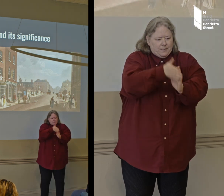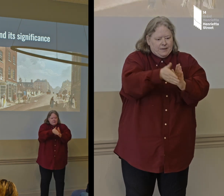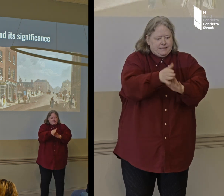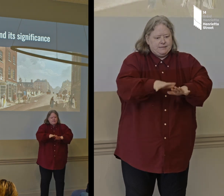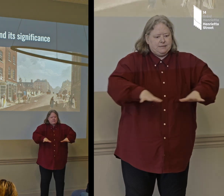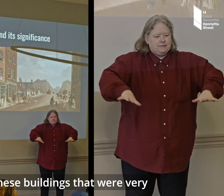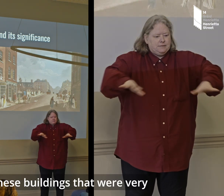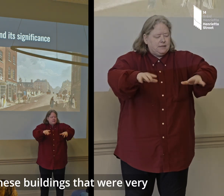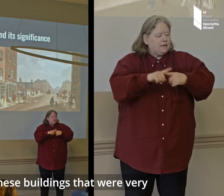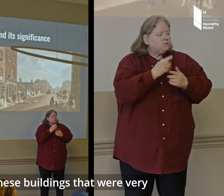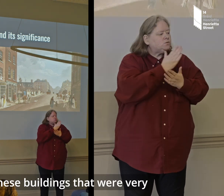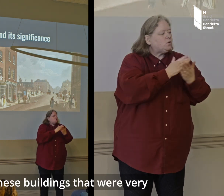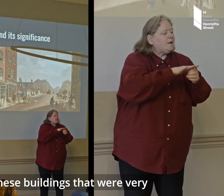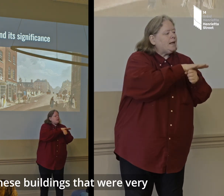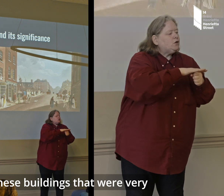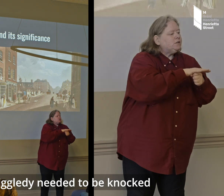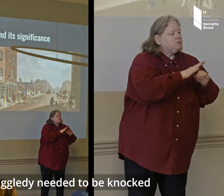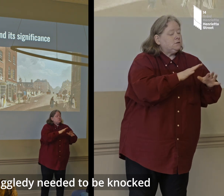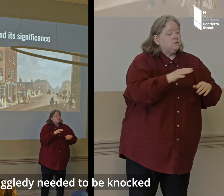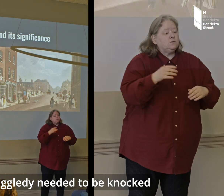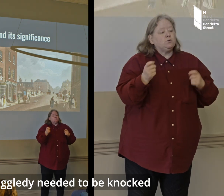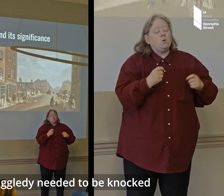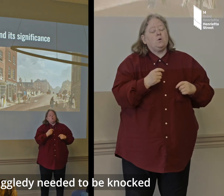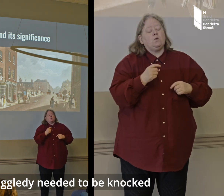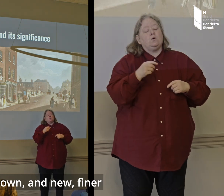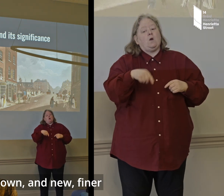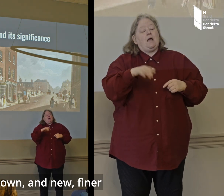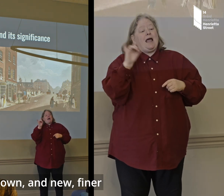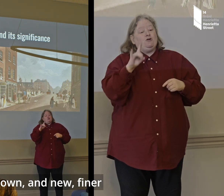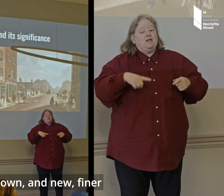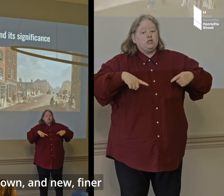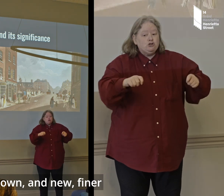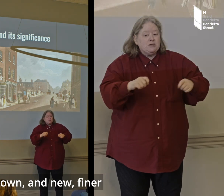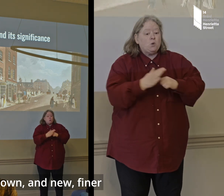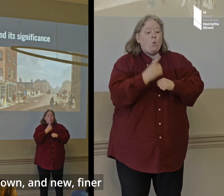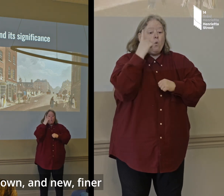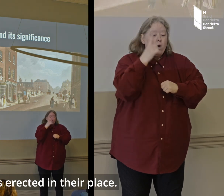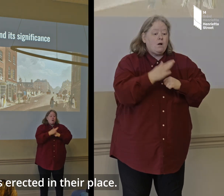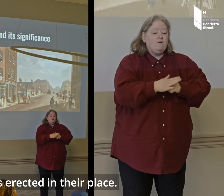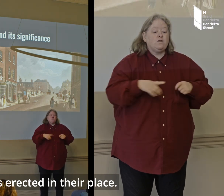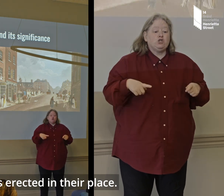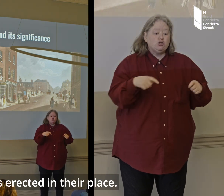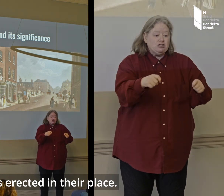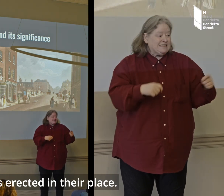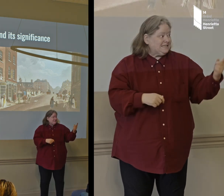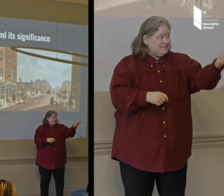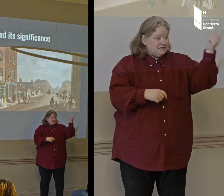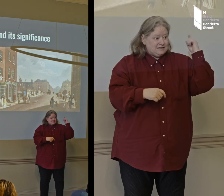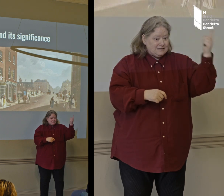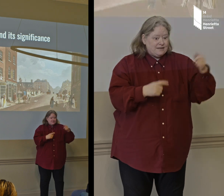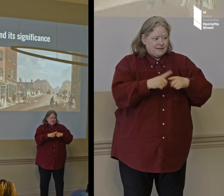city. Some of these buildings that were very higgledy-piggledy needed to be knocked down, and new, finer ones erected in their